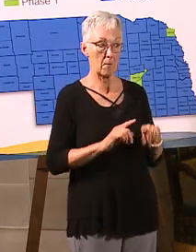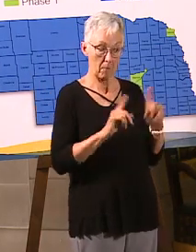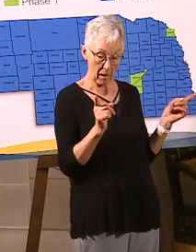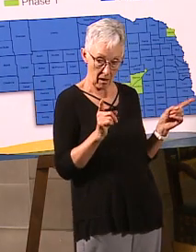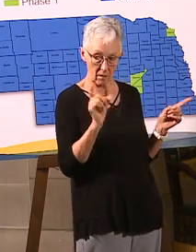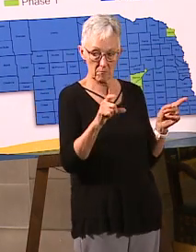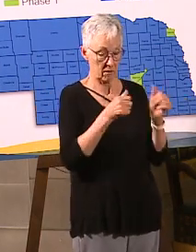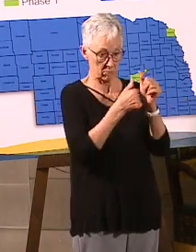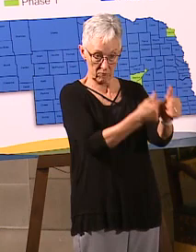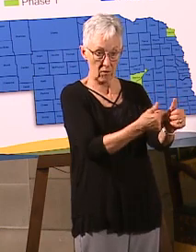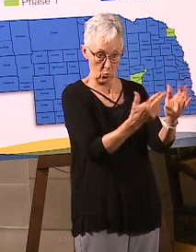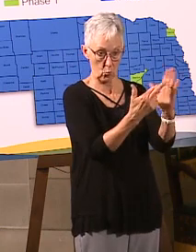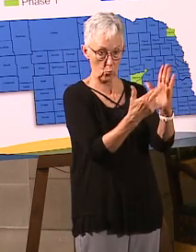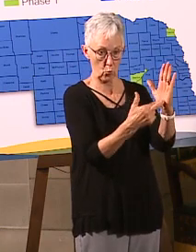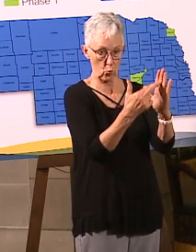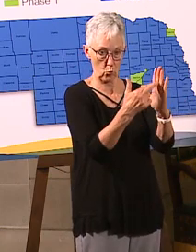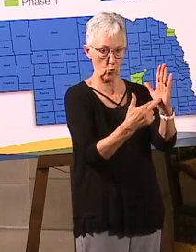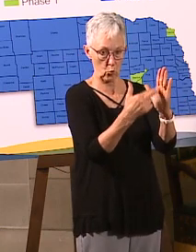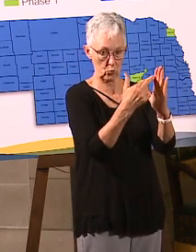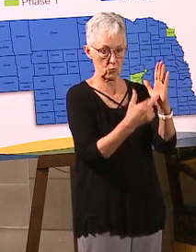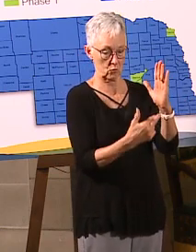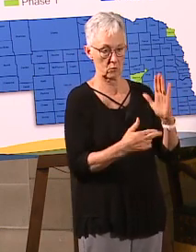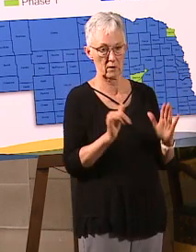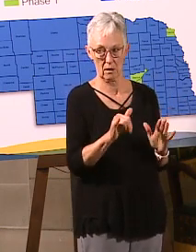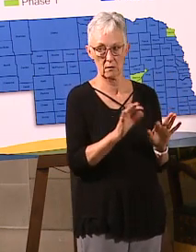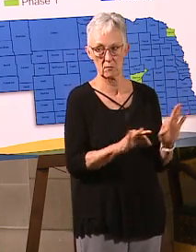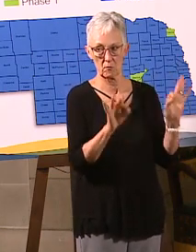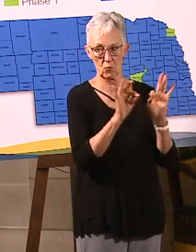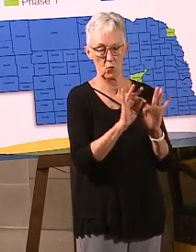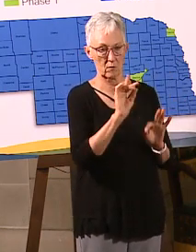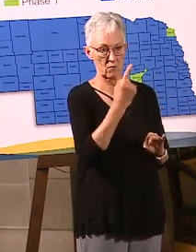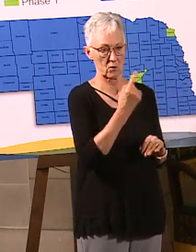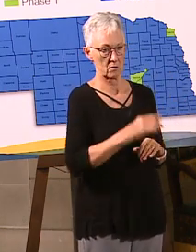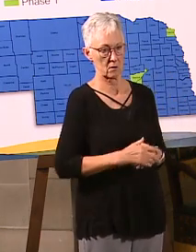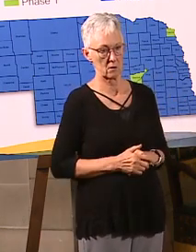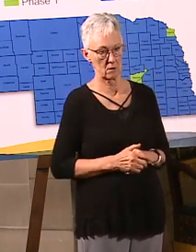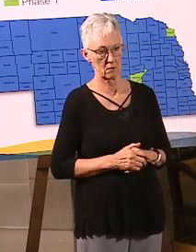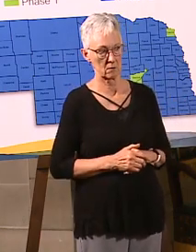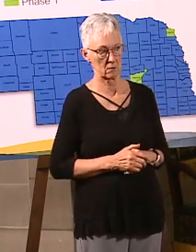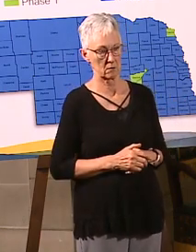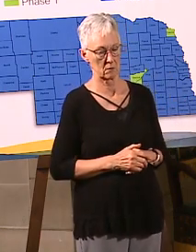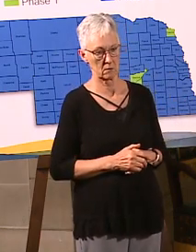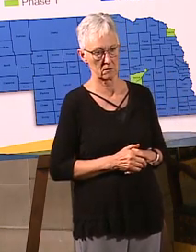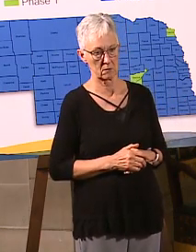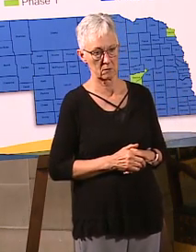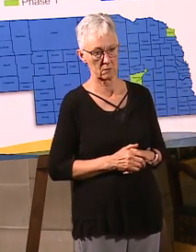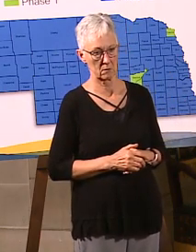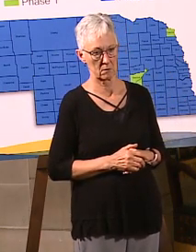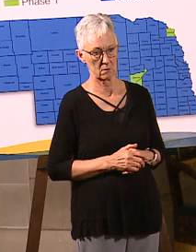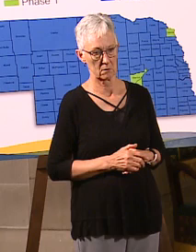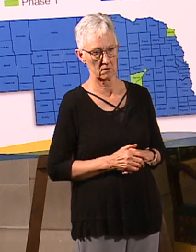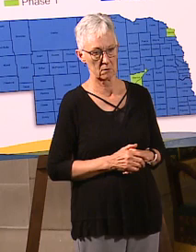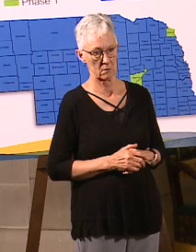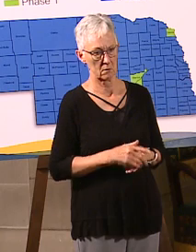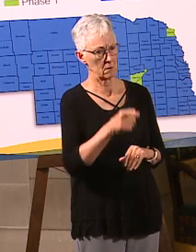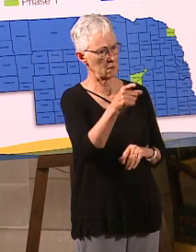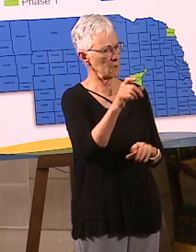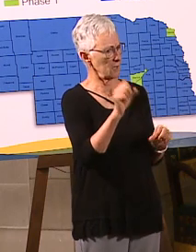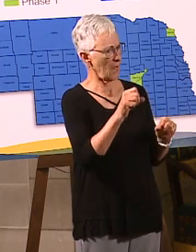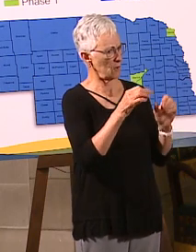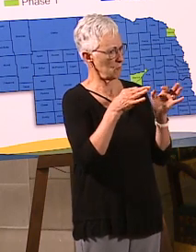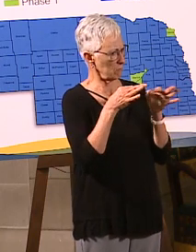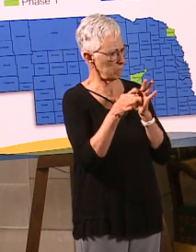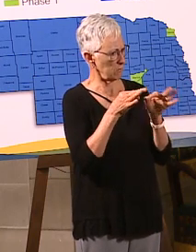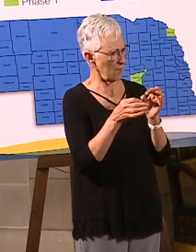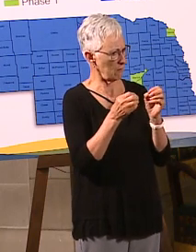rules. That's what this is all premised on, is people following the rules. Can we get the detail on the hospital usage in Omaha? I mean, I think you